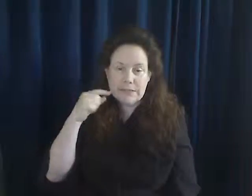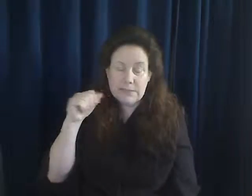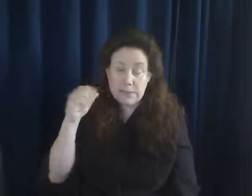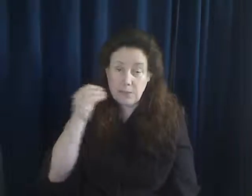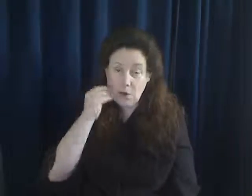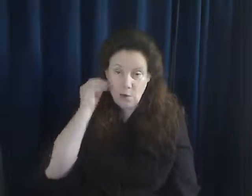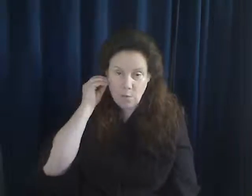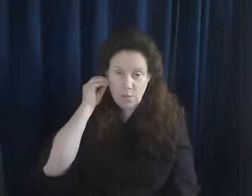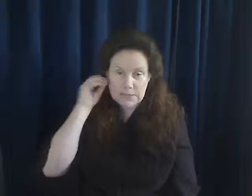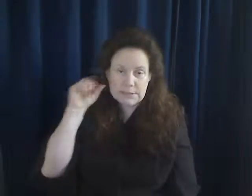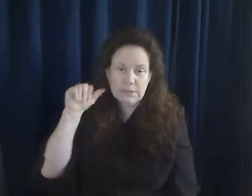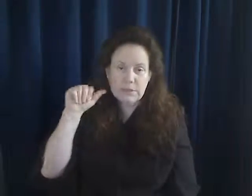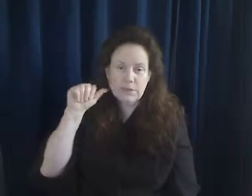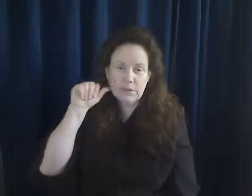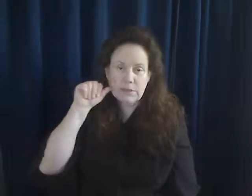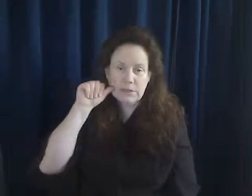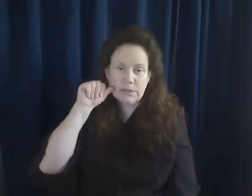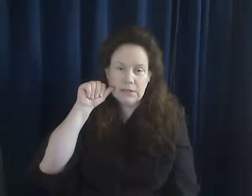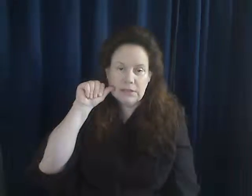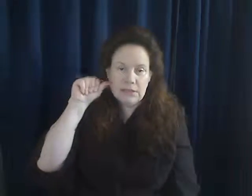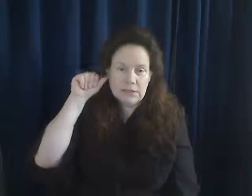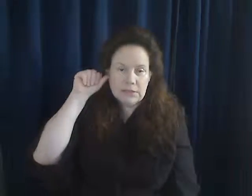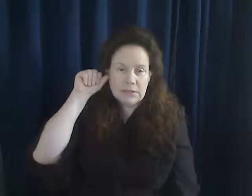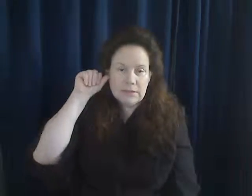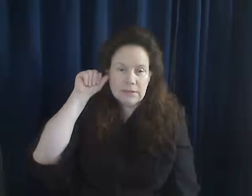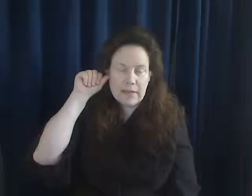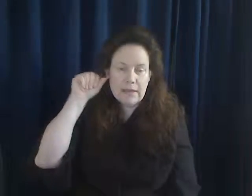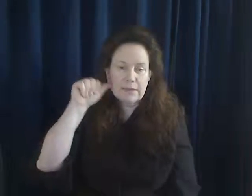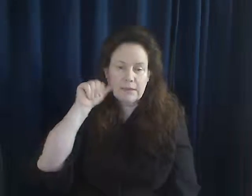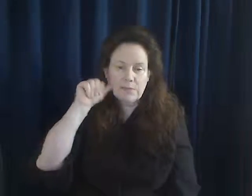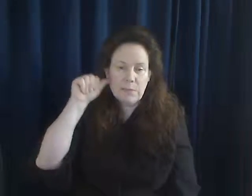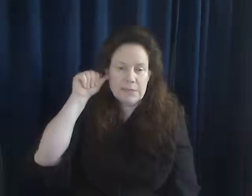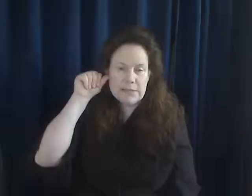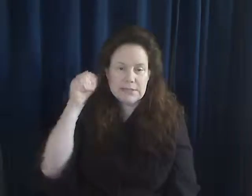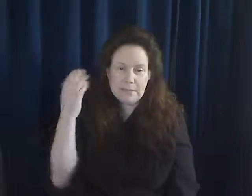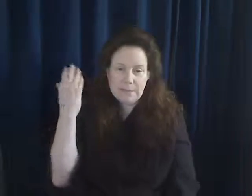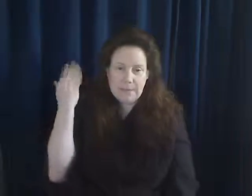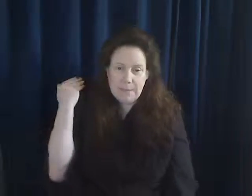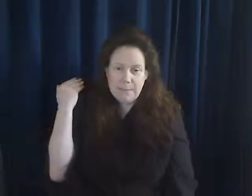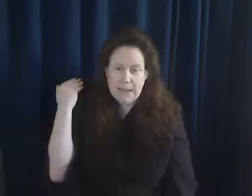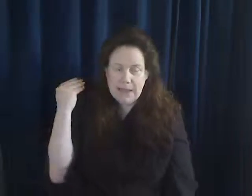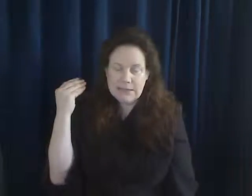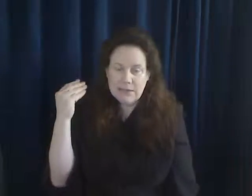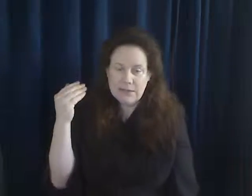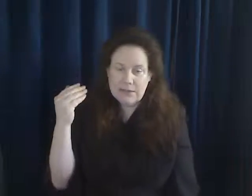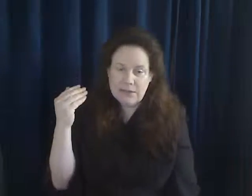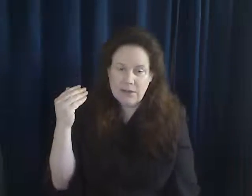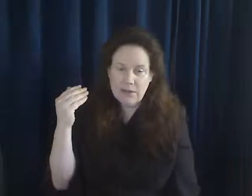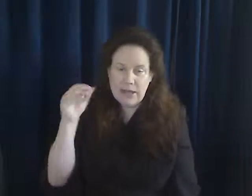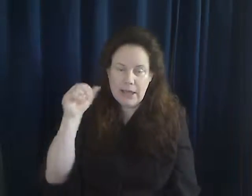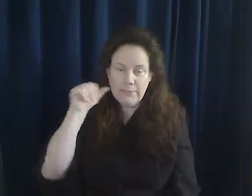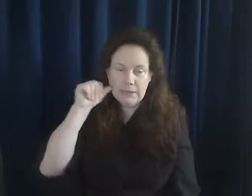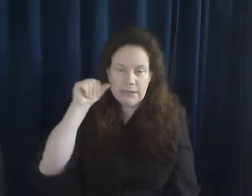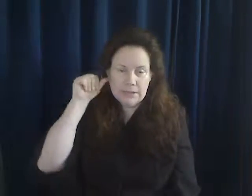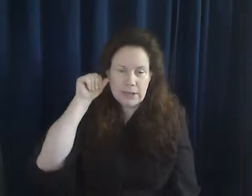placement of where home was, but you're doing that to represent something in the past, something that has already happened yesterday.